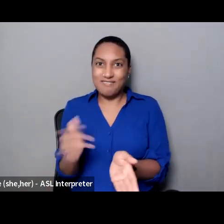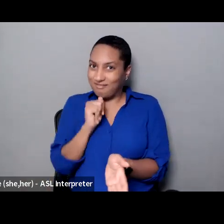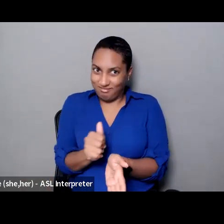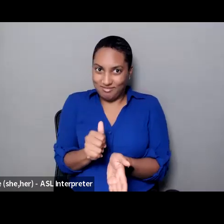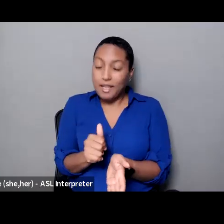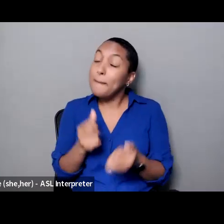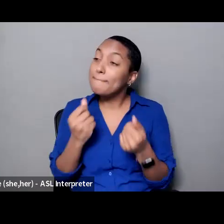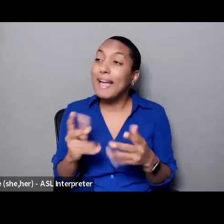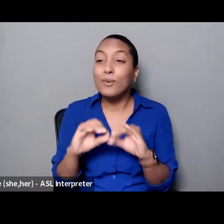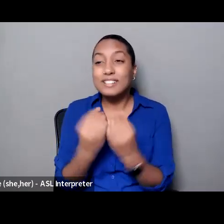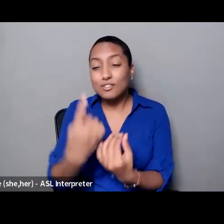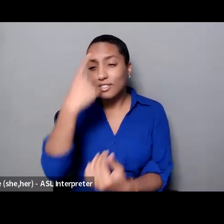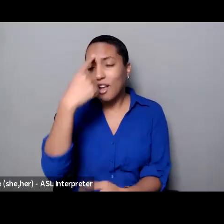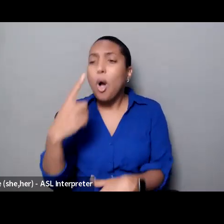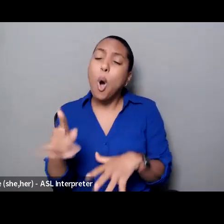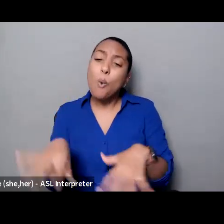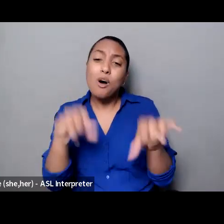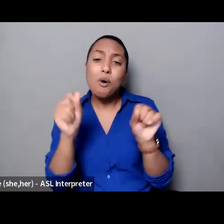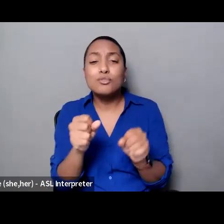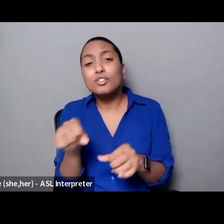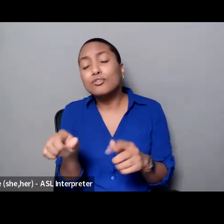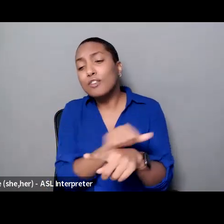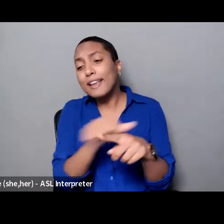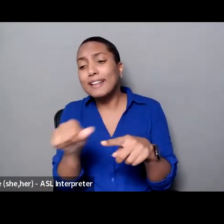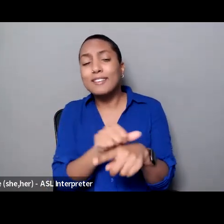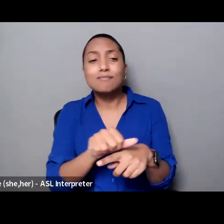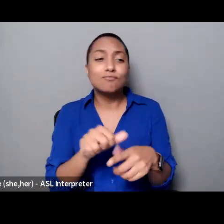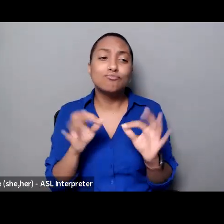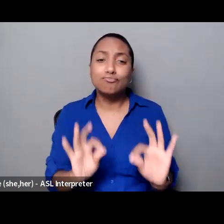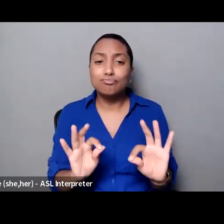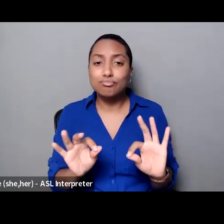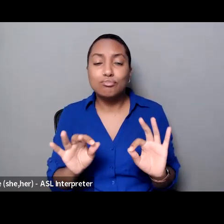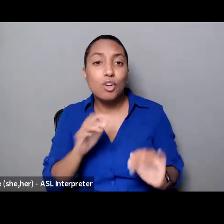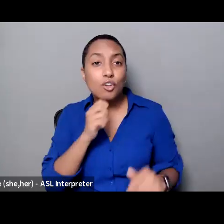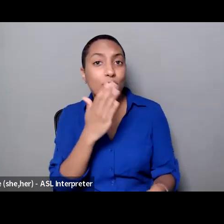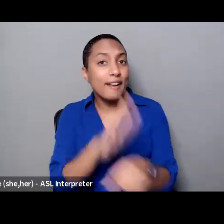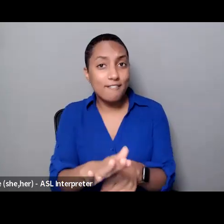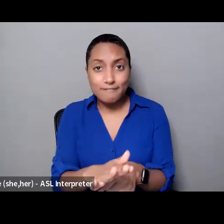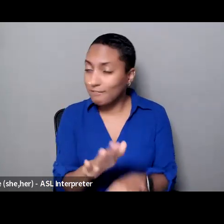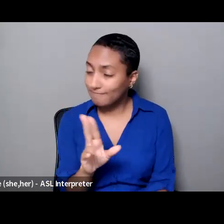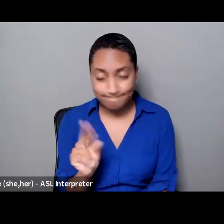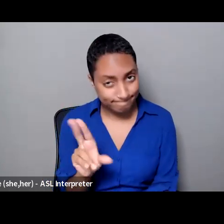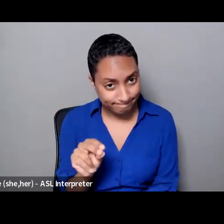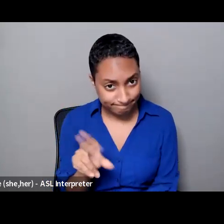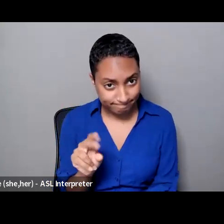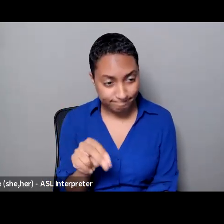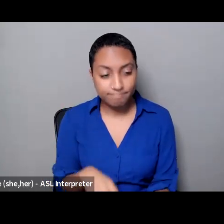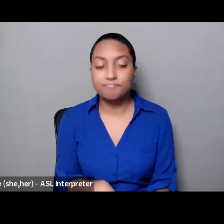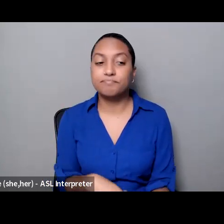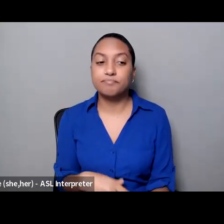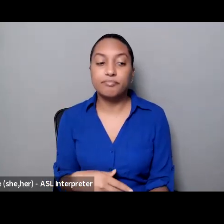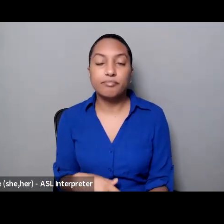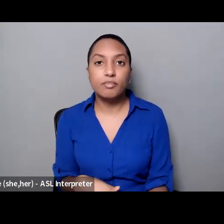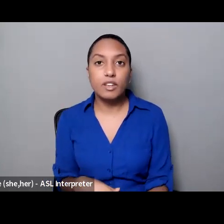that's necessary, and that's not the case. Also, in your implementation plan, a communication strategy is